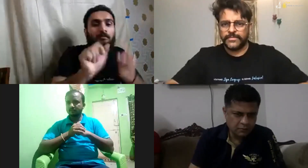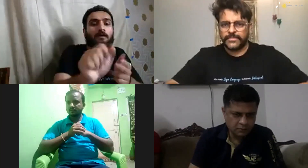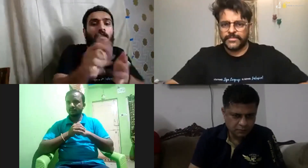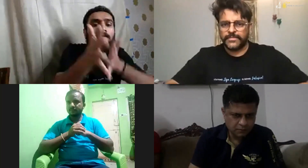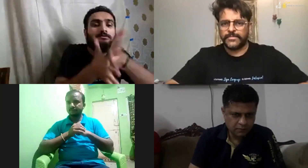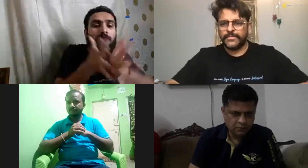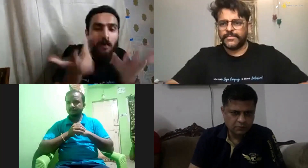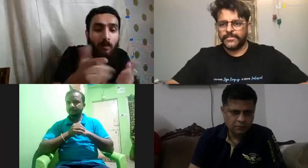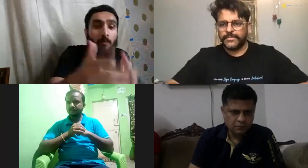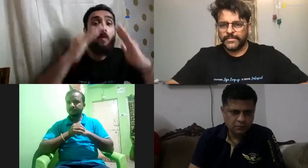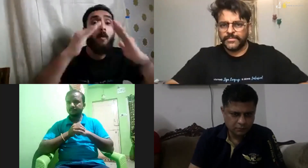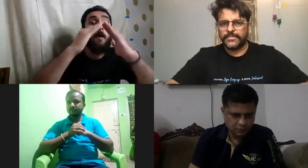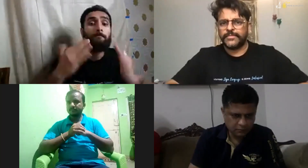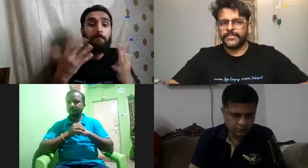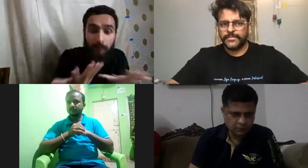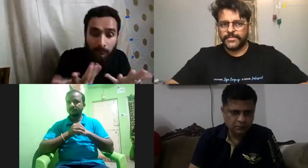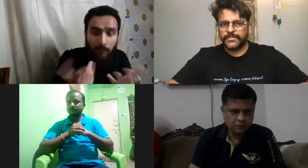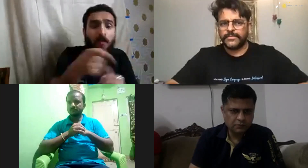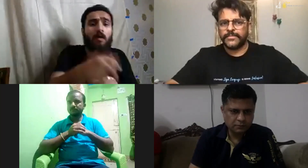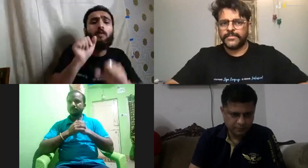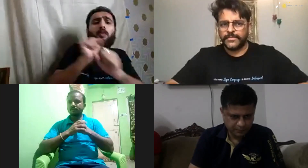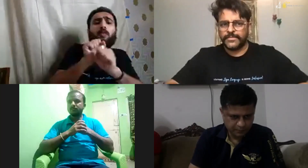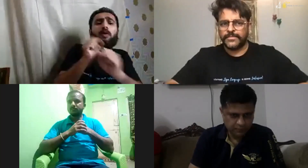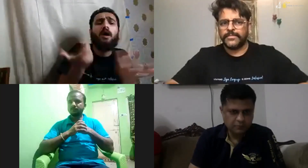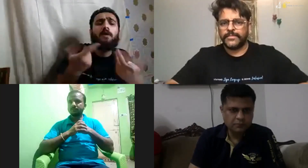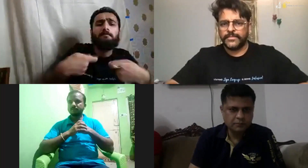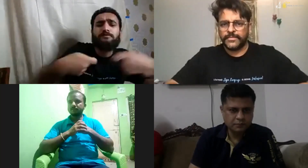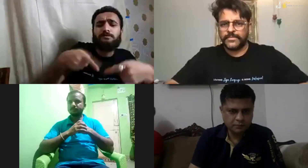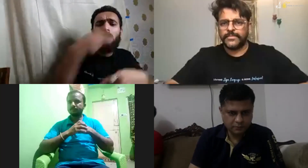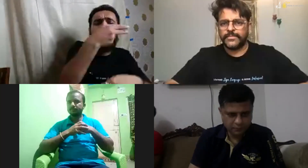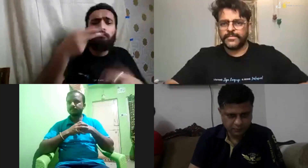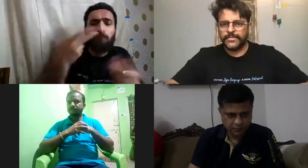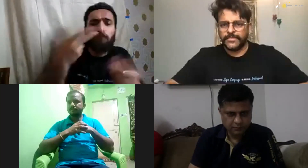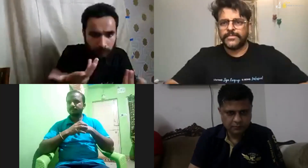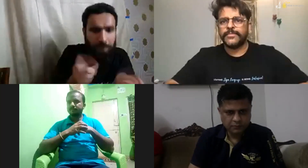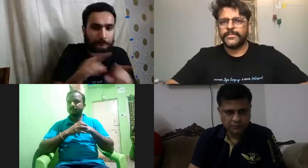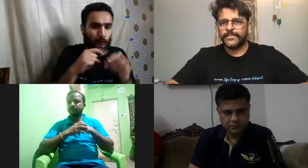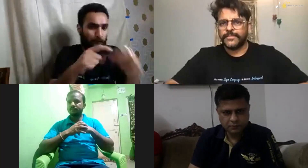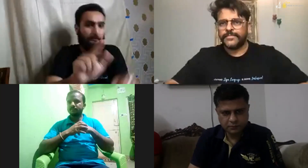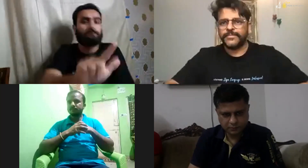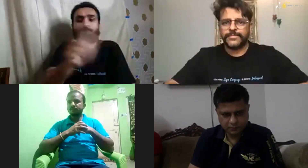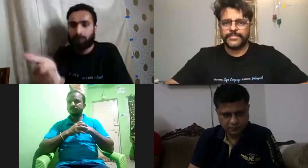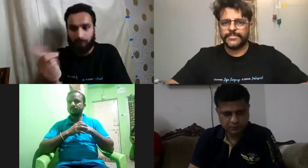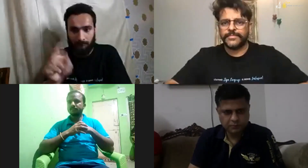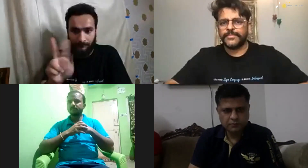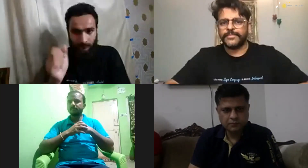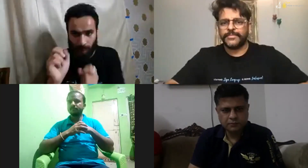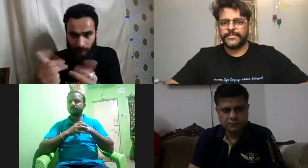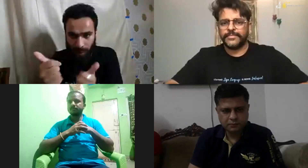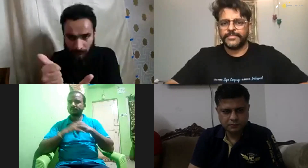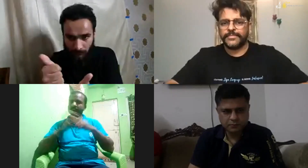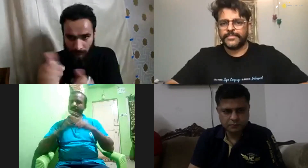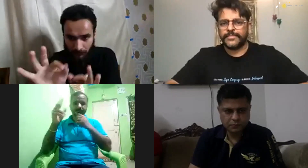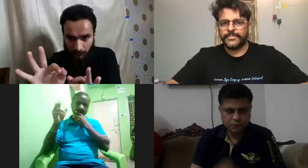introductions, you can tell us your name and then what is your sign name and where are you from and also what kind of work you're doing, what is your